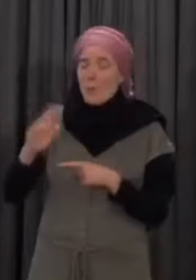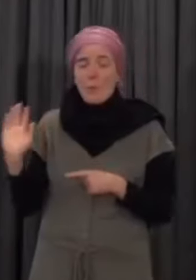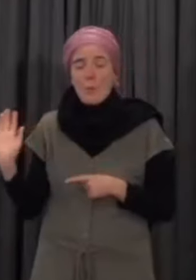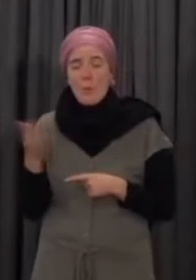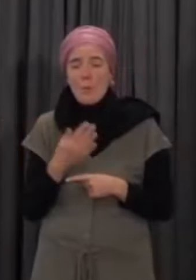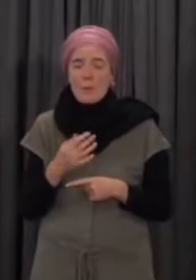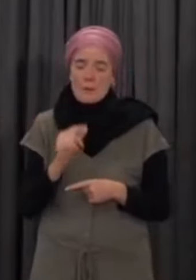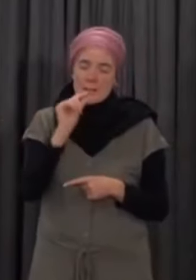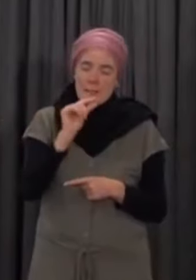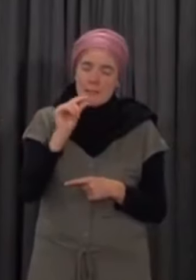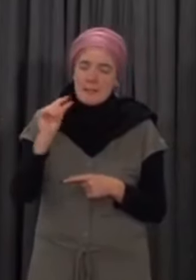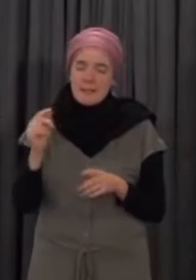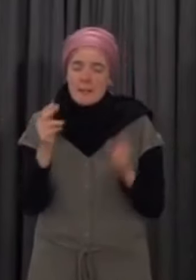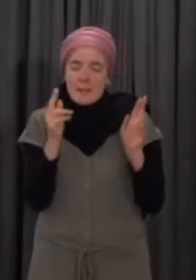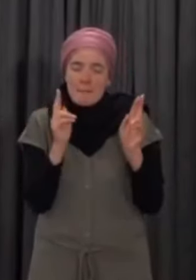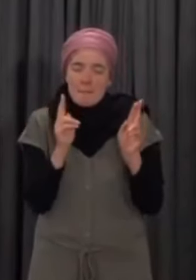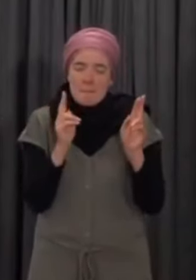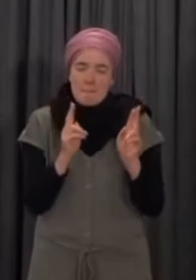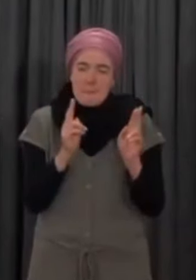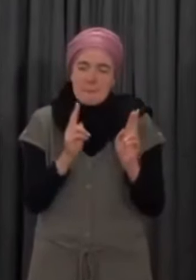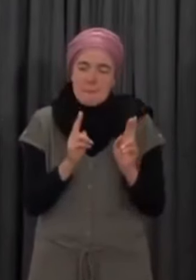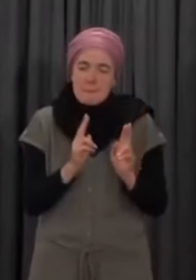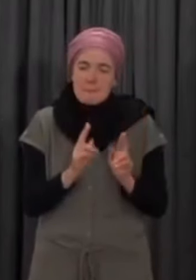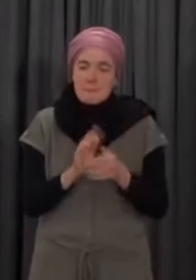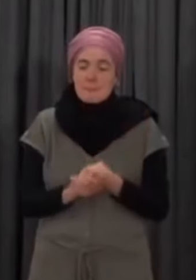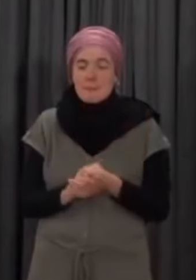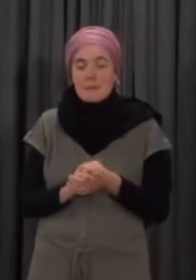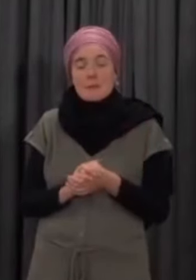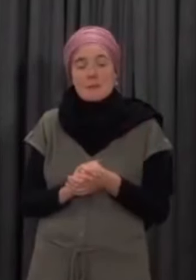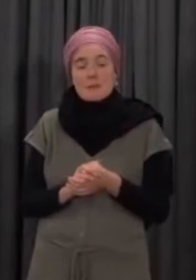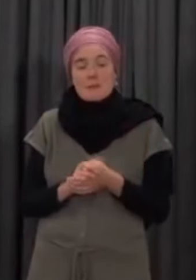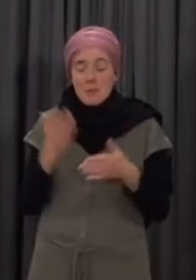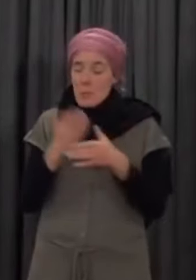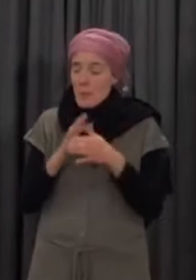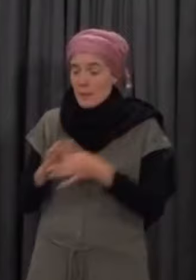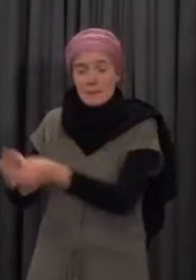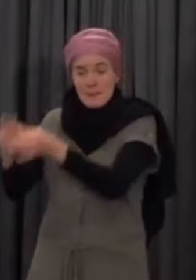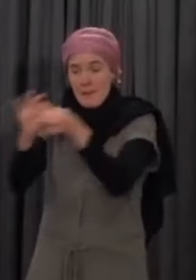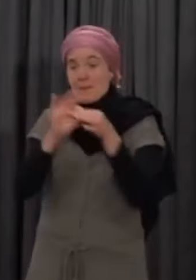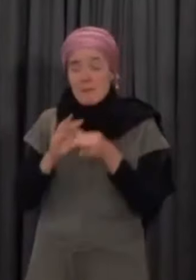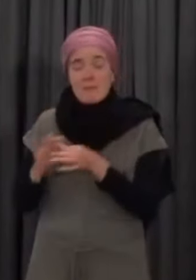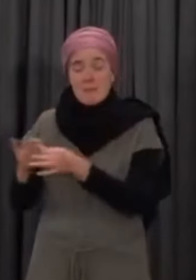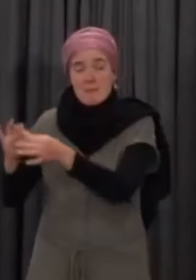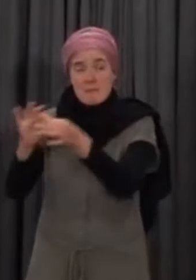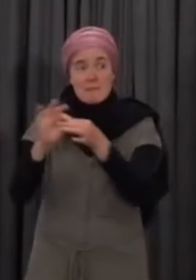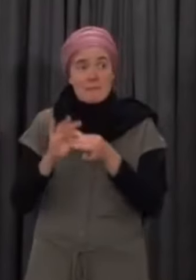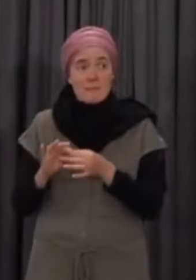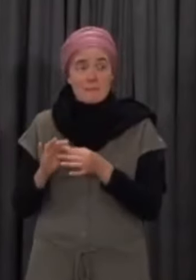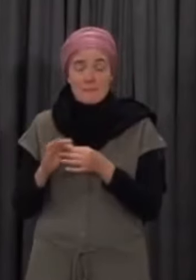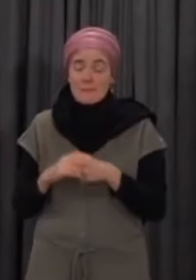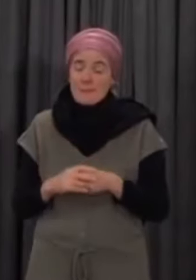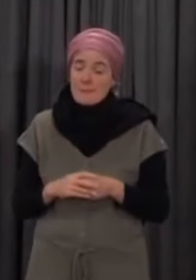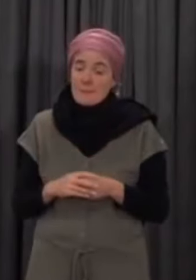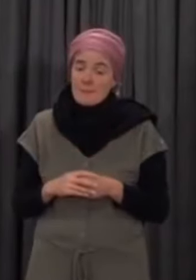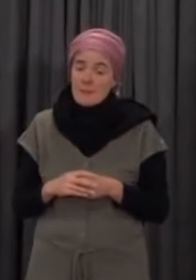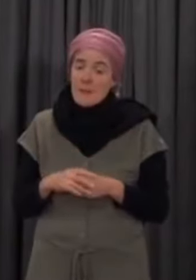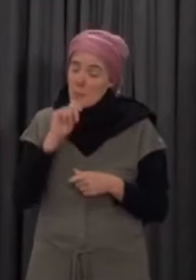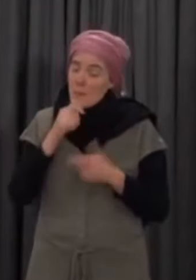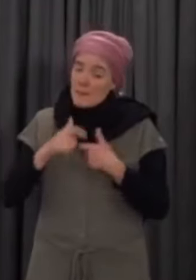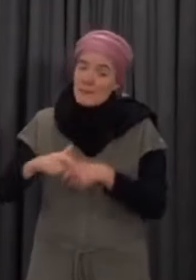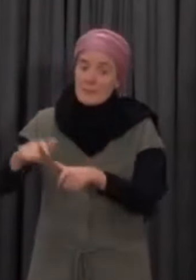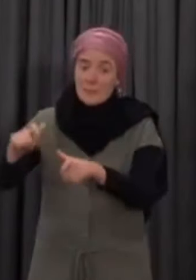an approach that works across the United Kingdom, and we are very determined to go on helping to make that happen.